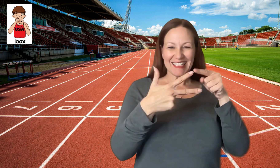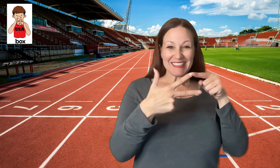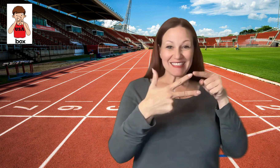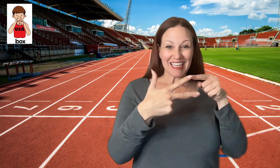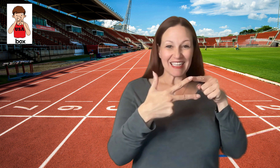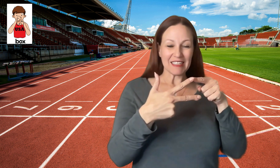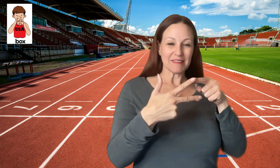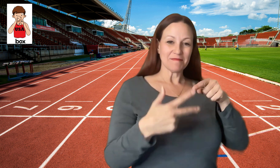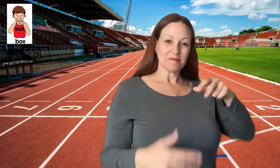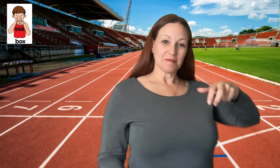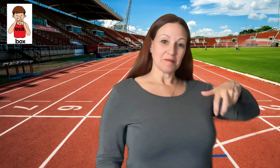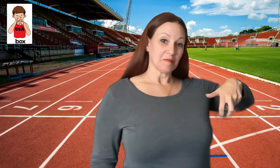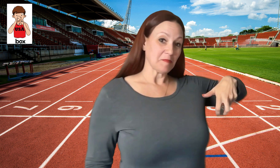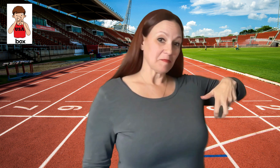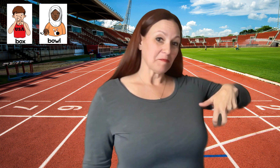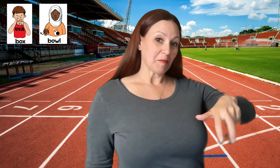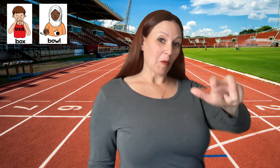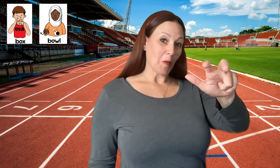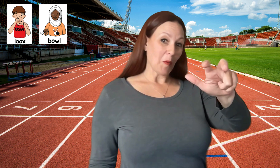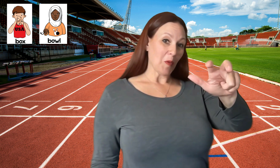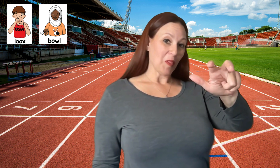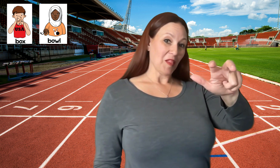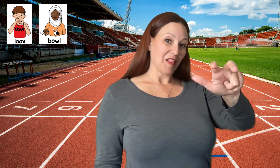Second, bowl.